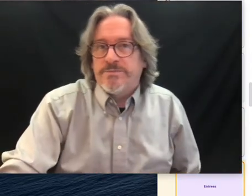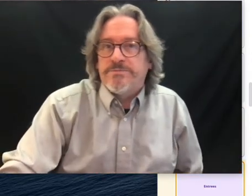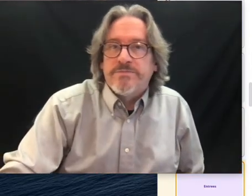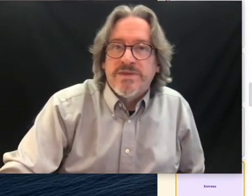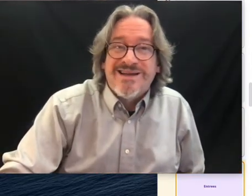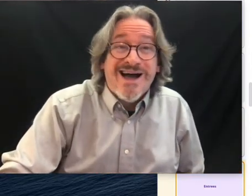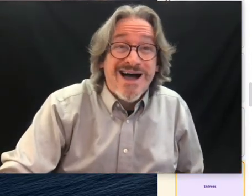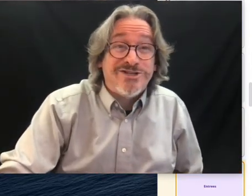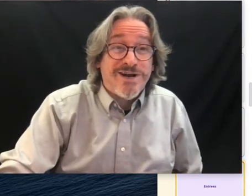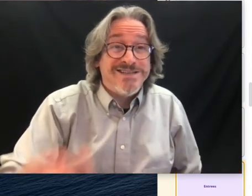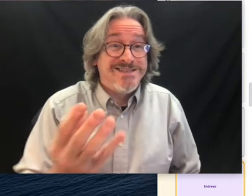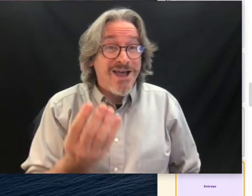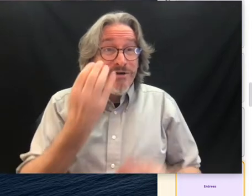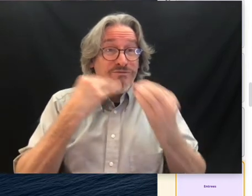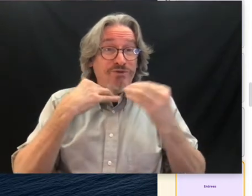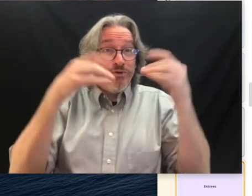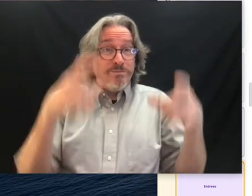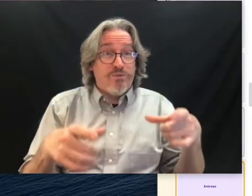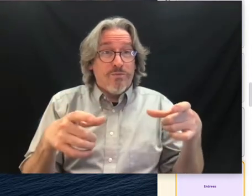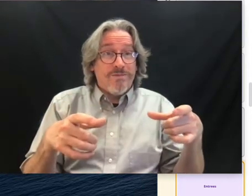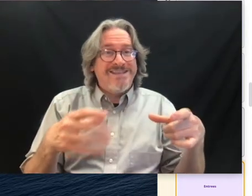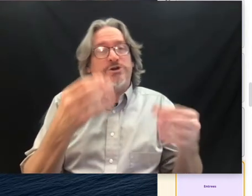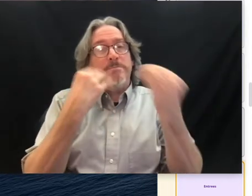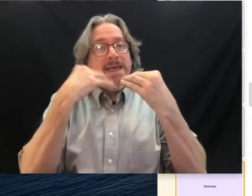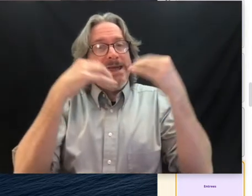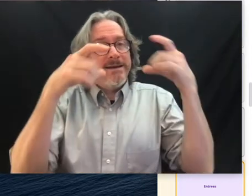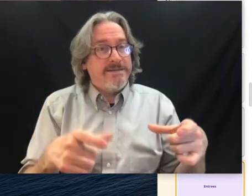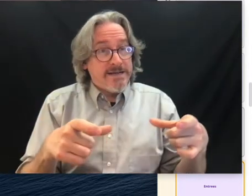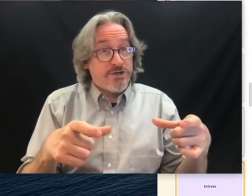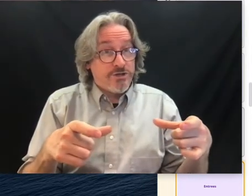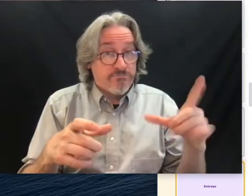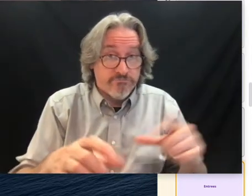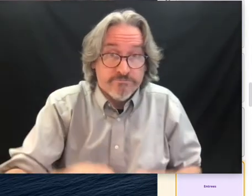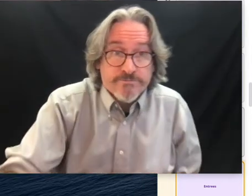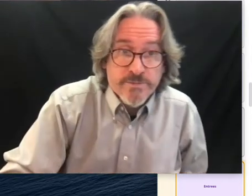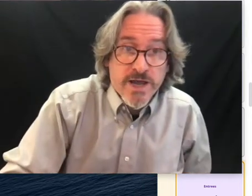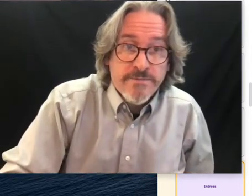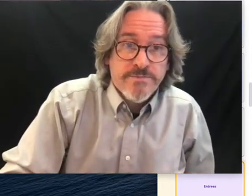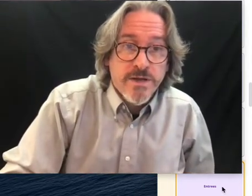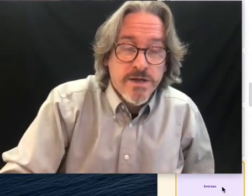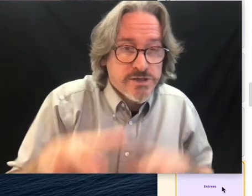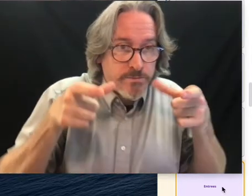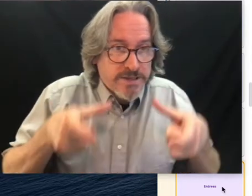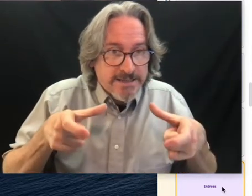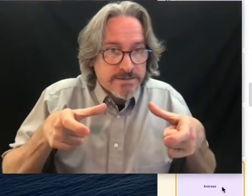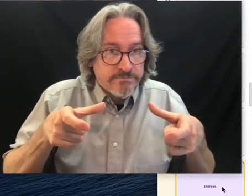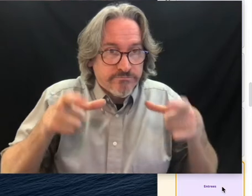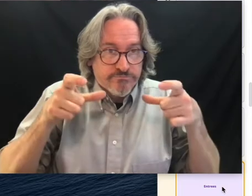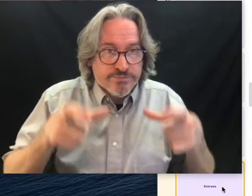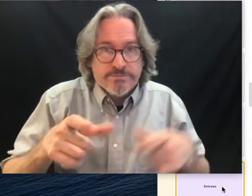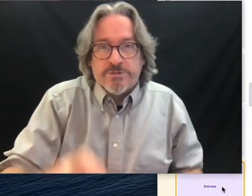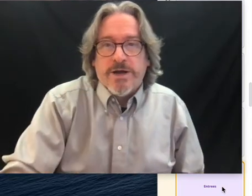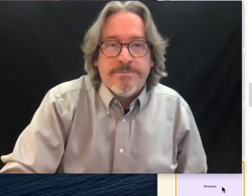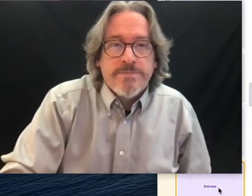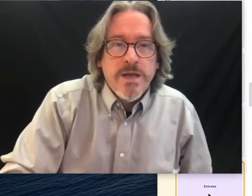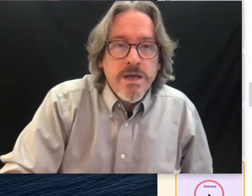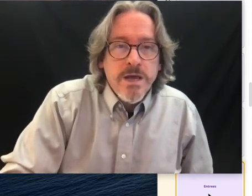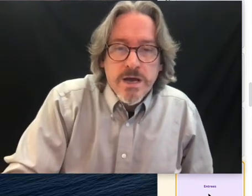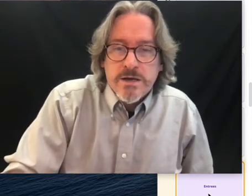word. Entrees. Food, boom, it's your main dish. Okay? So plate.